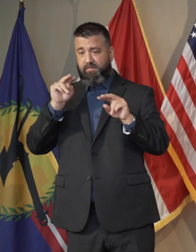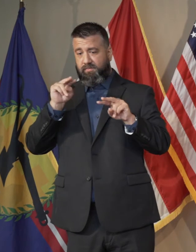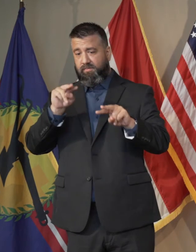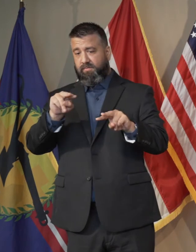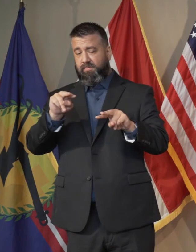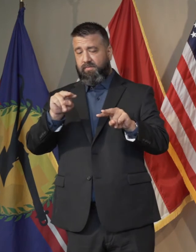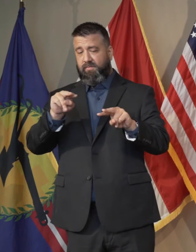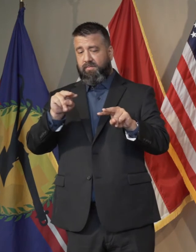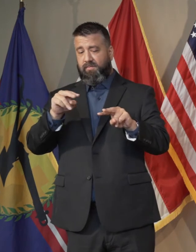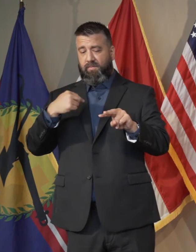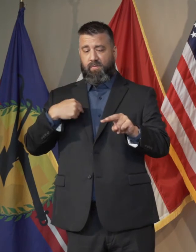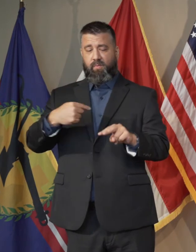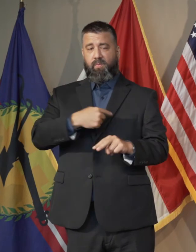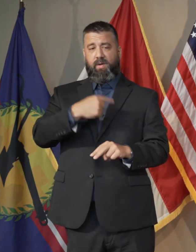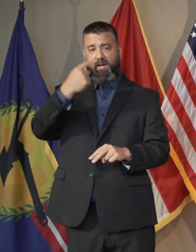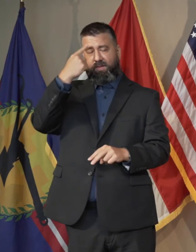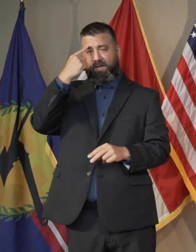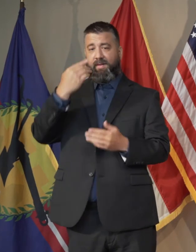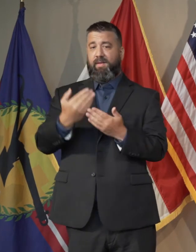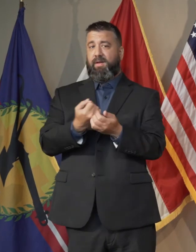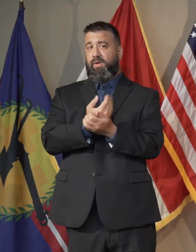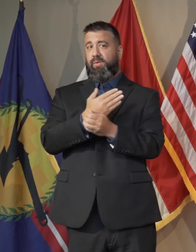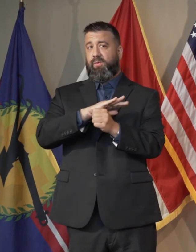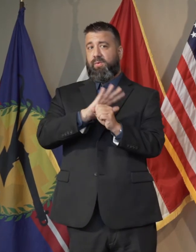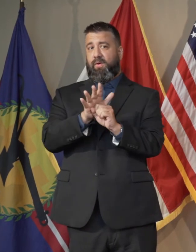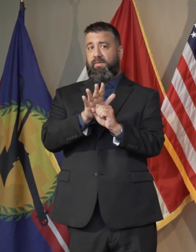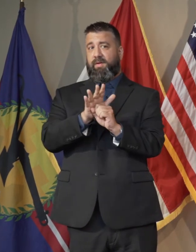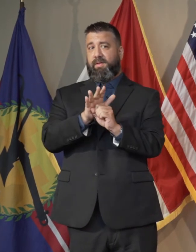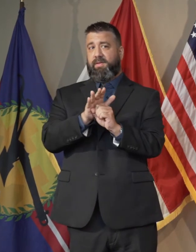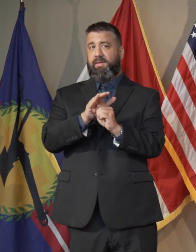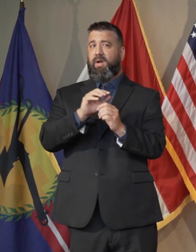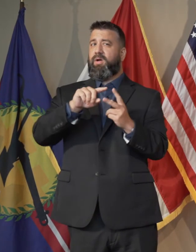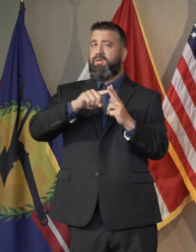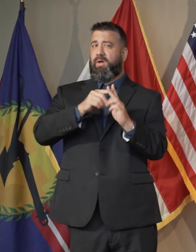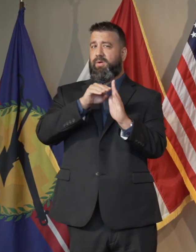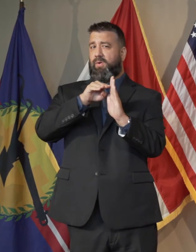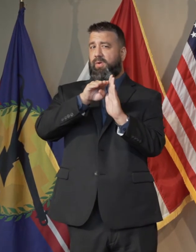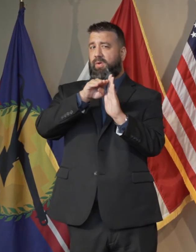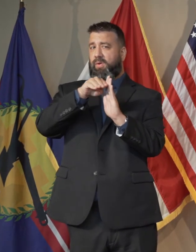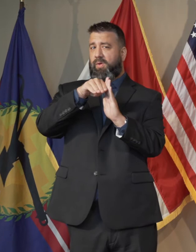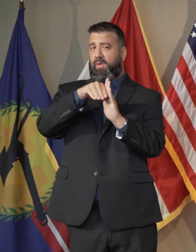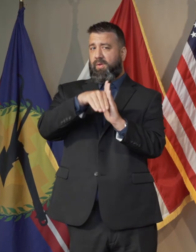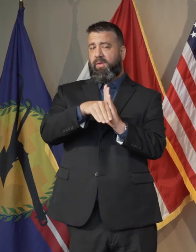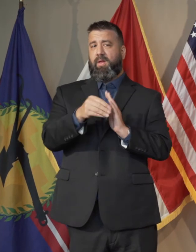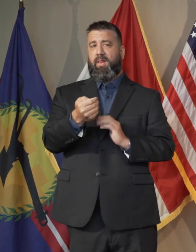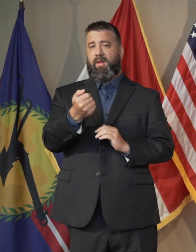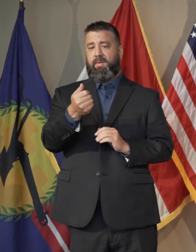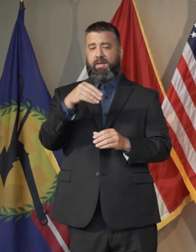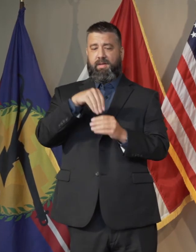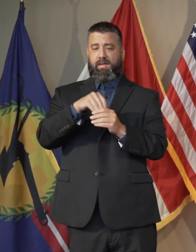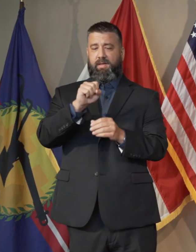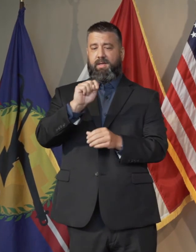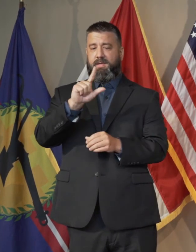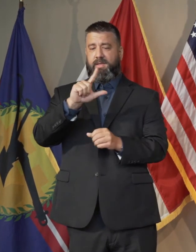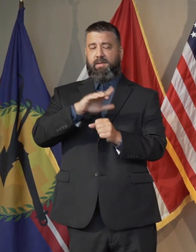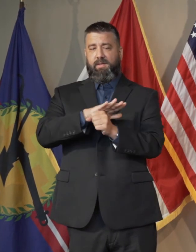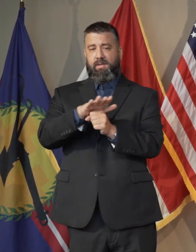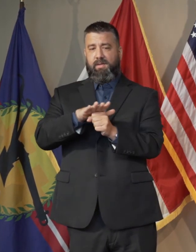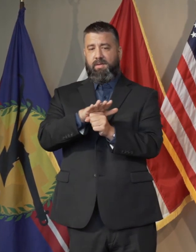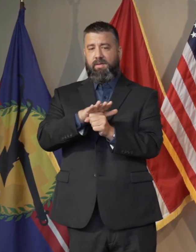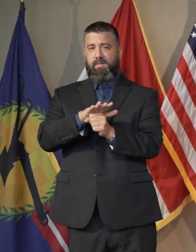that the new cases are trending slightly down in St. Louis County. We need to understand what the impact